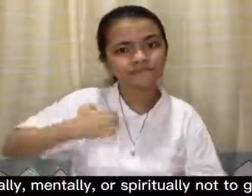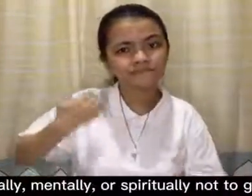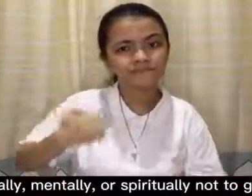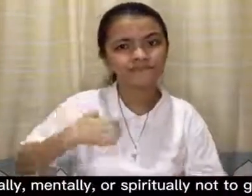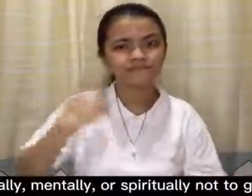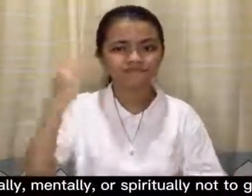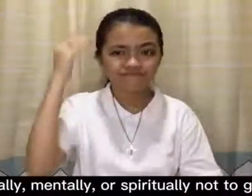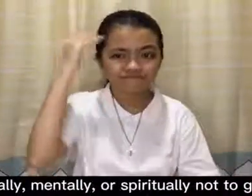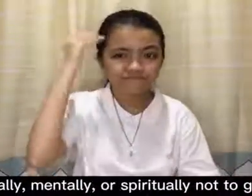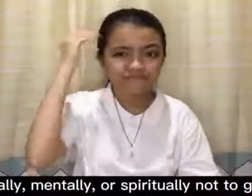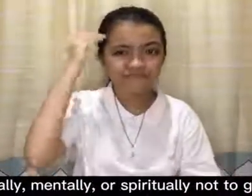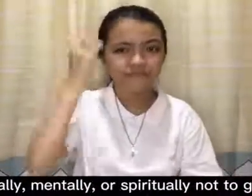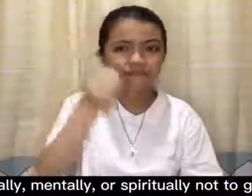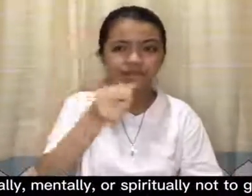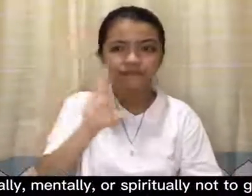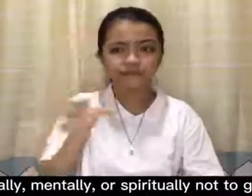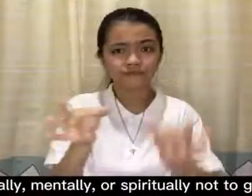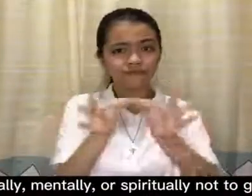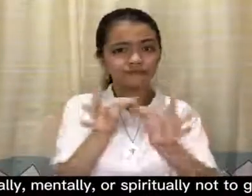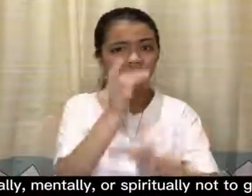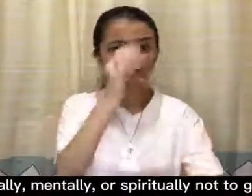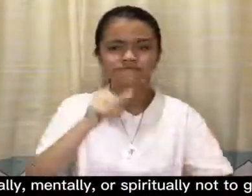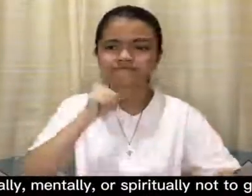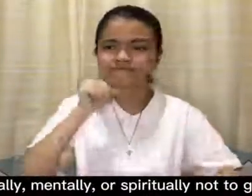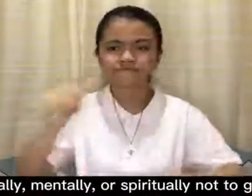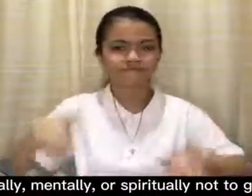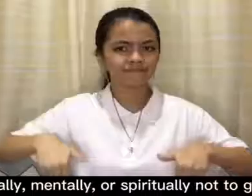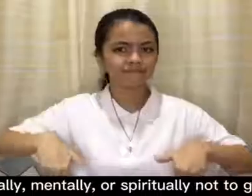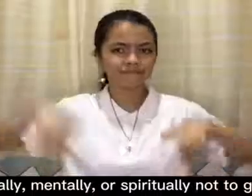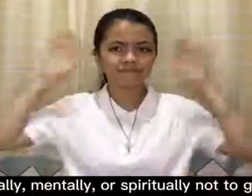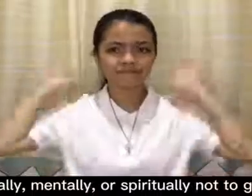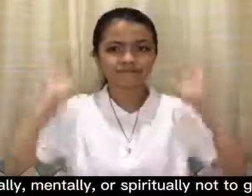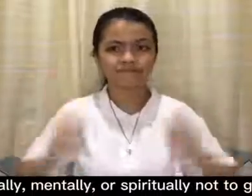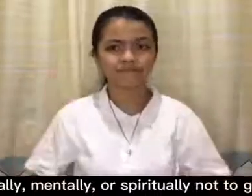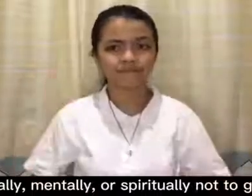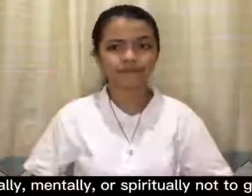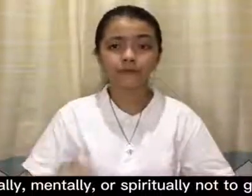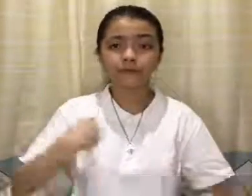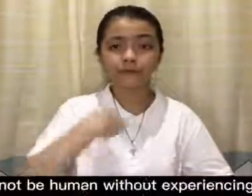leads me on In the power of your love